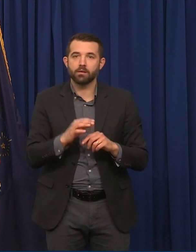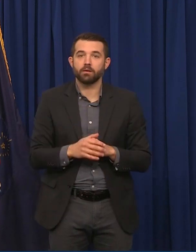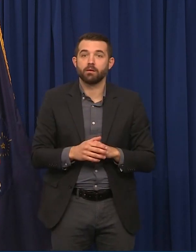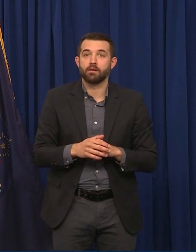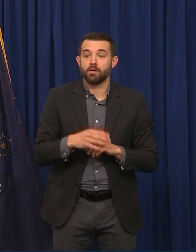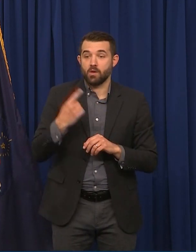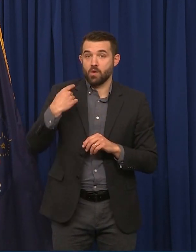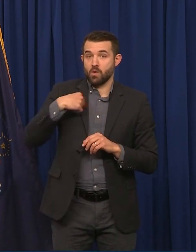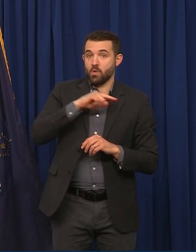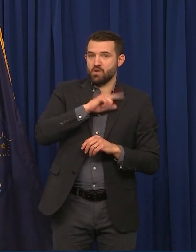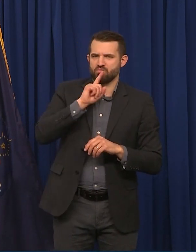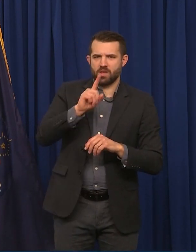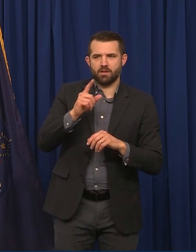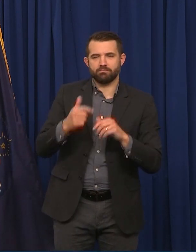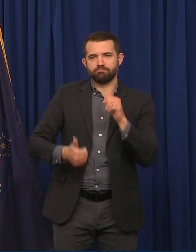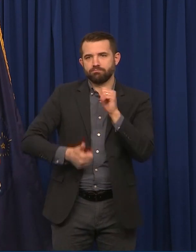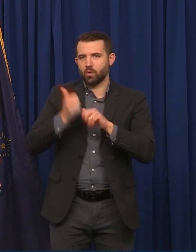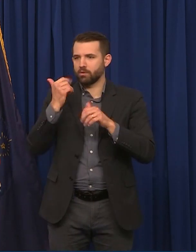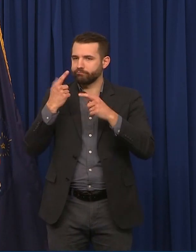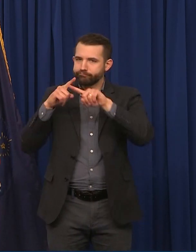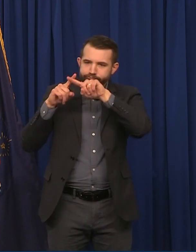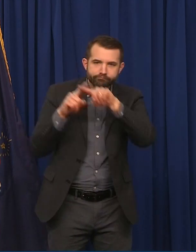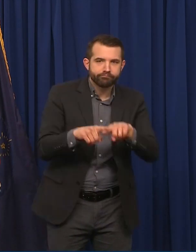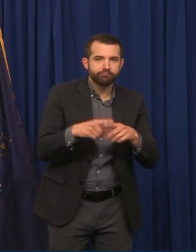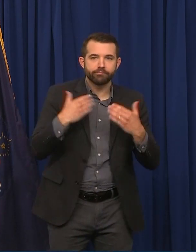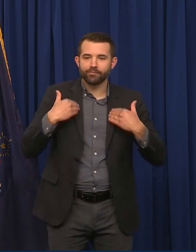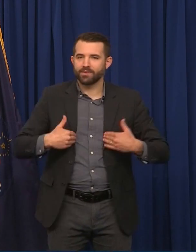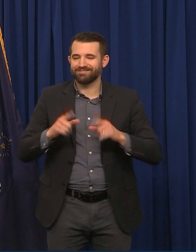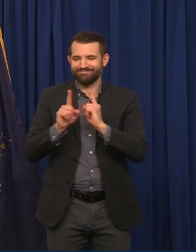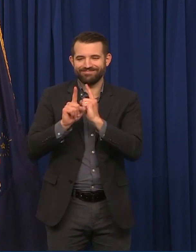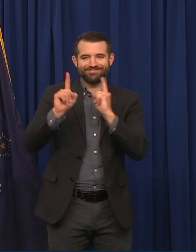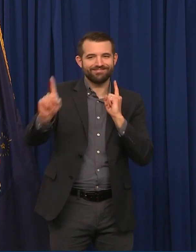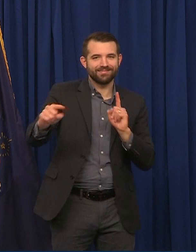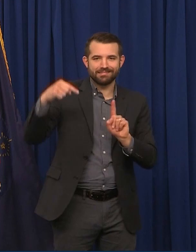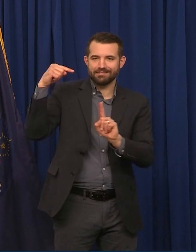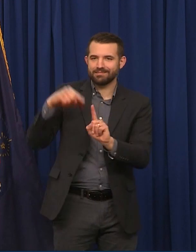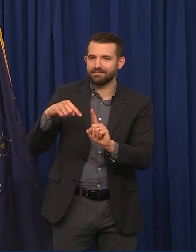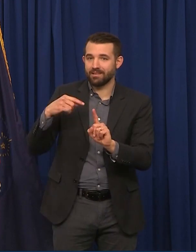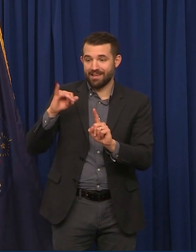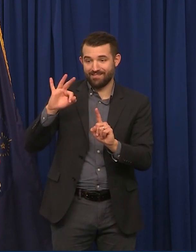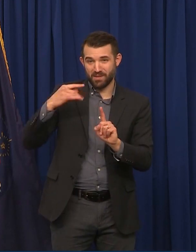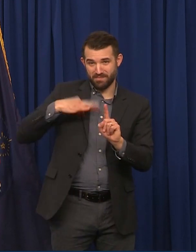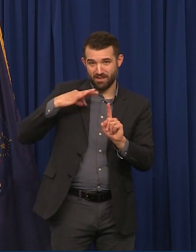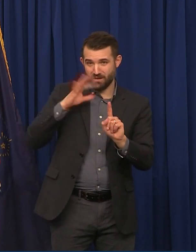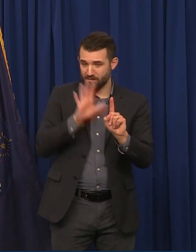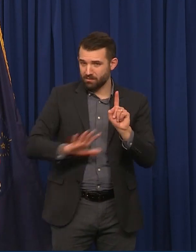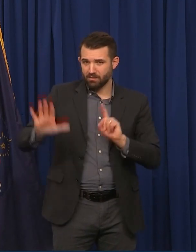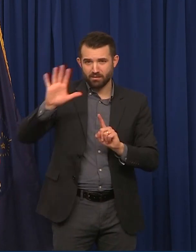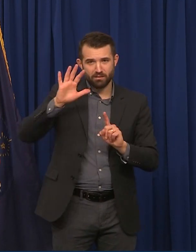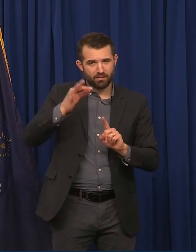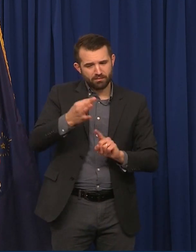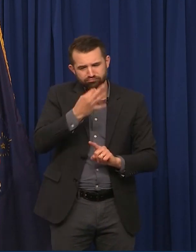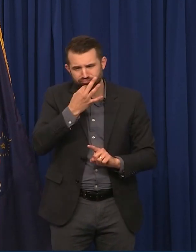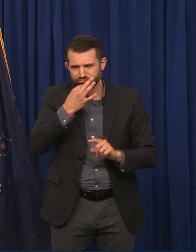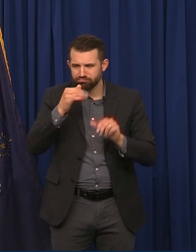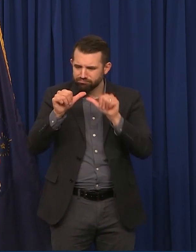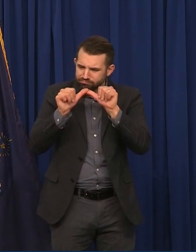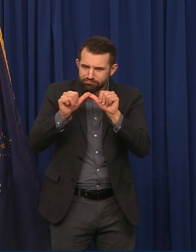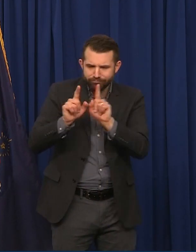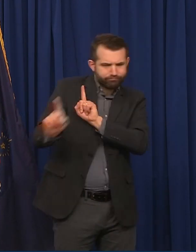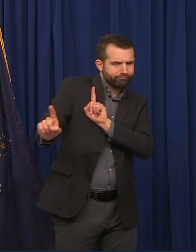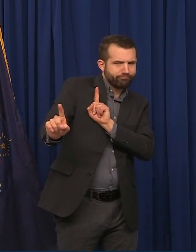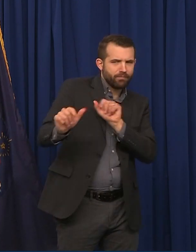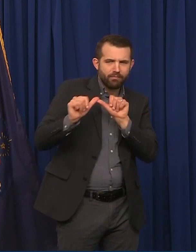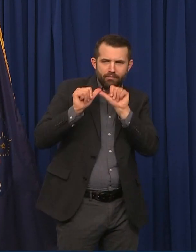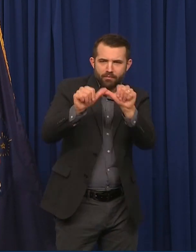physical distancing measures are. But two of the findings from our modeling that I think are important are, the